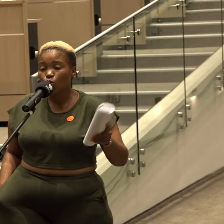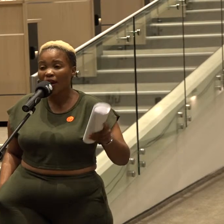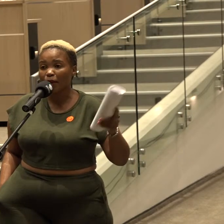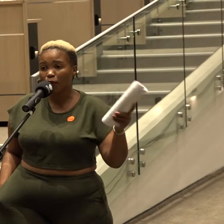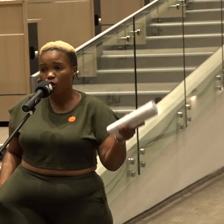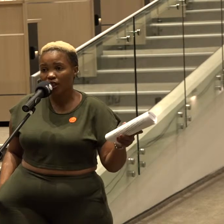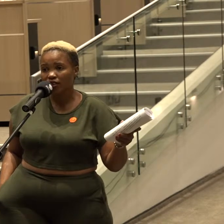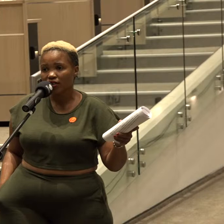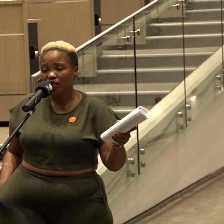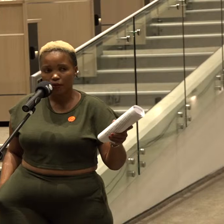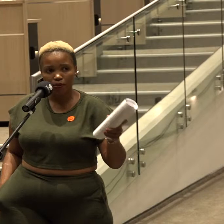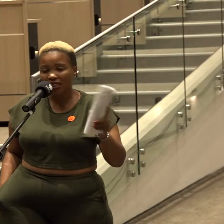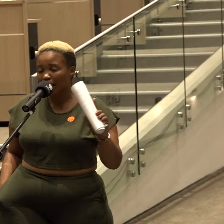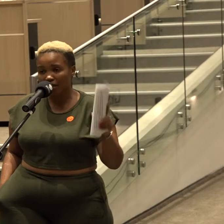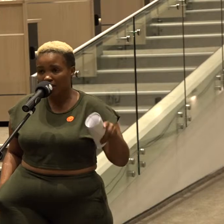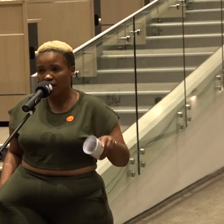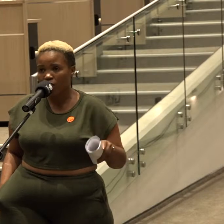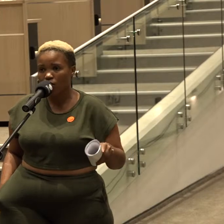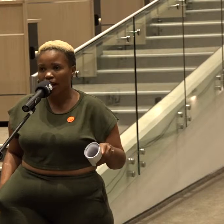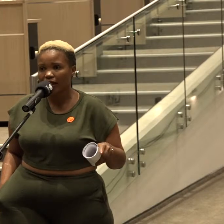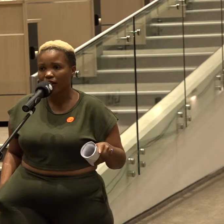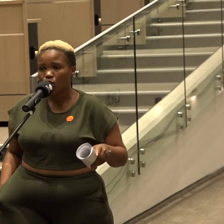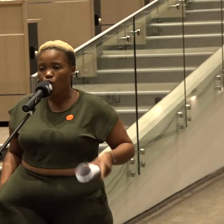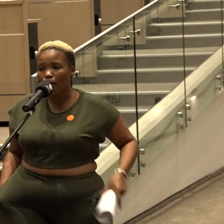those who are employed